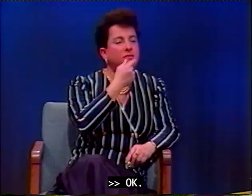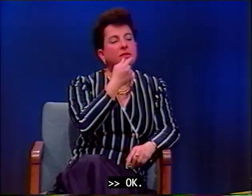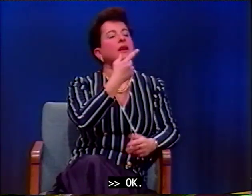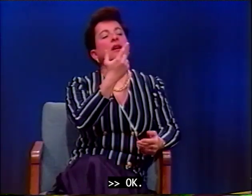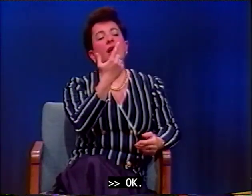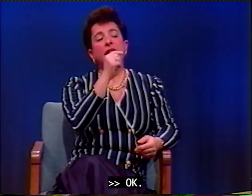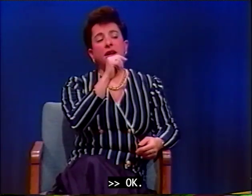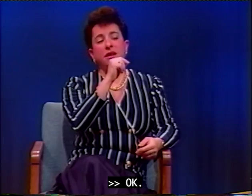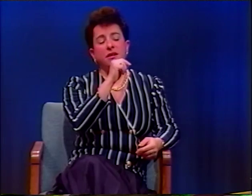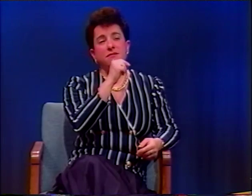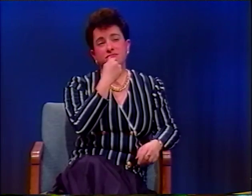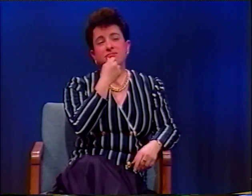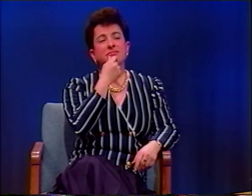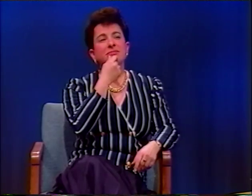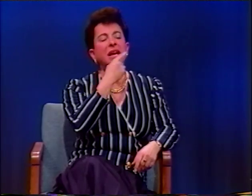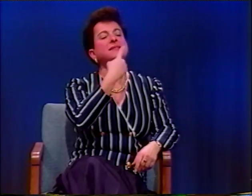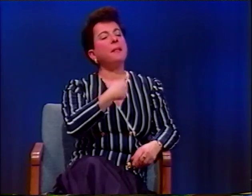Okay.